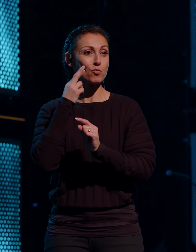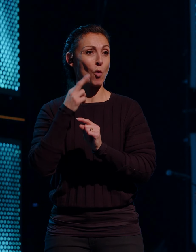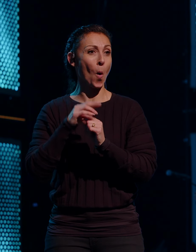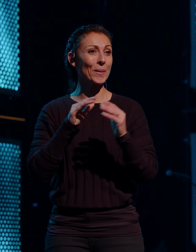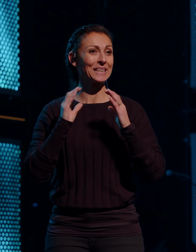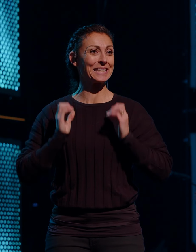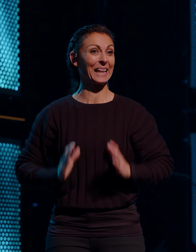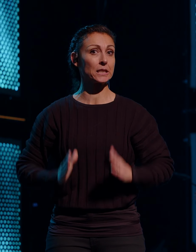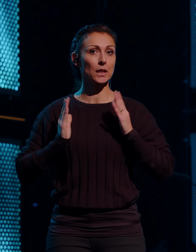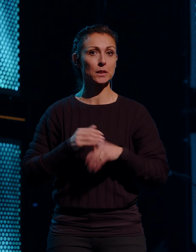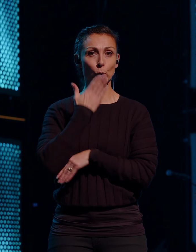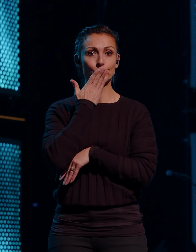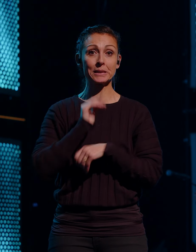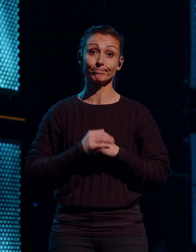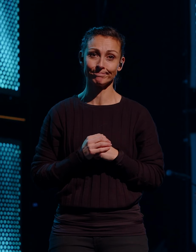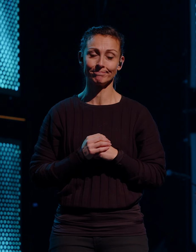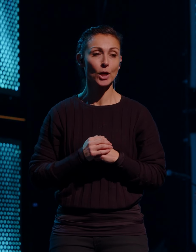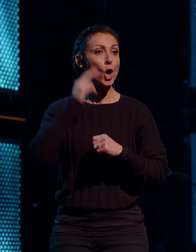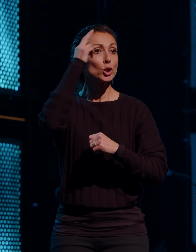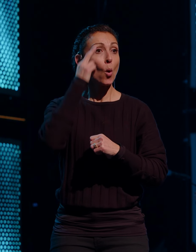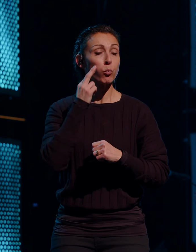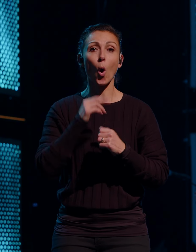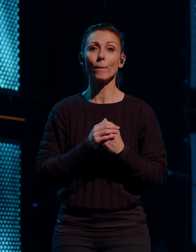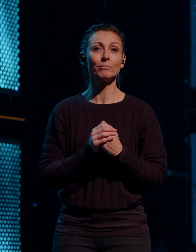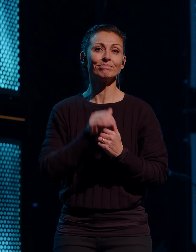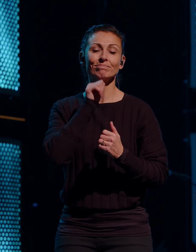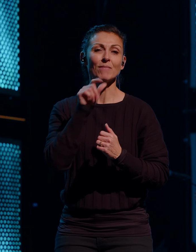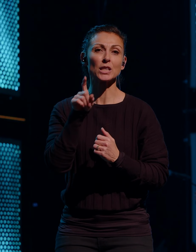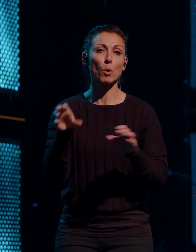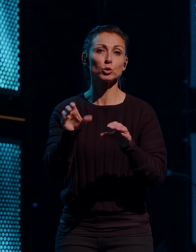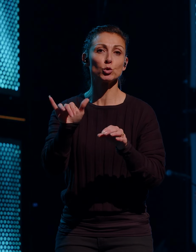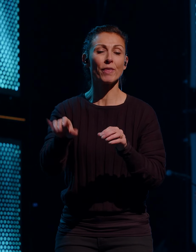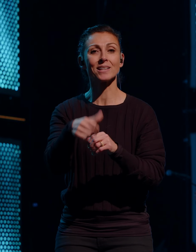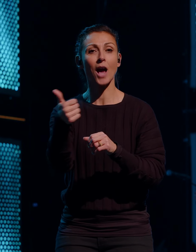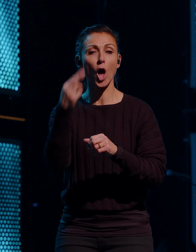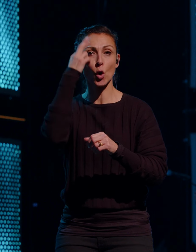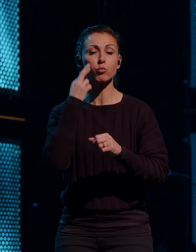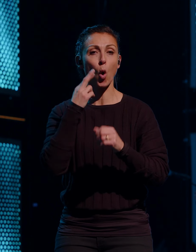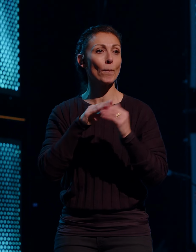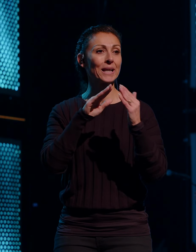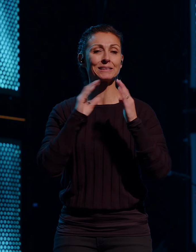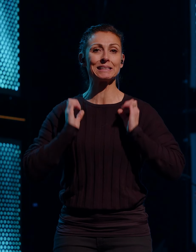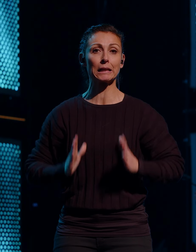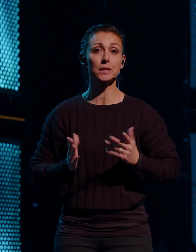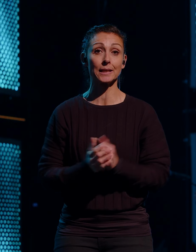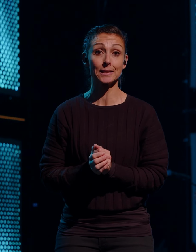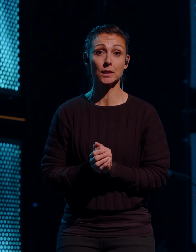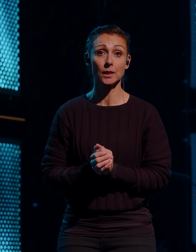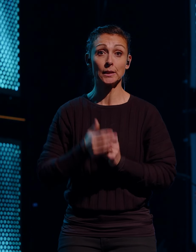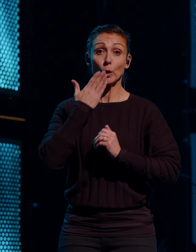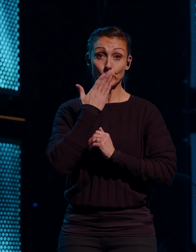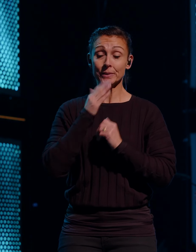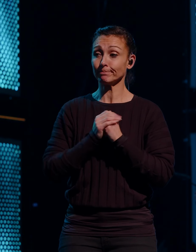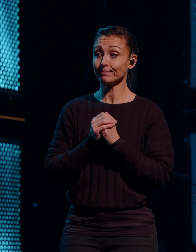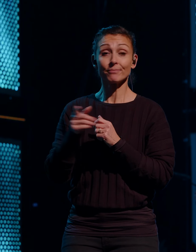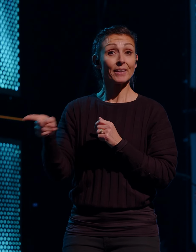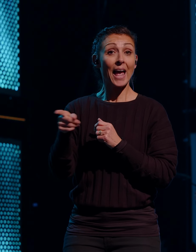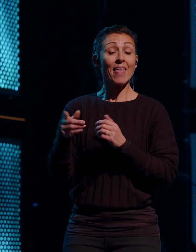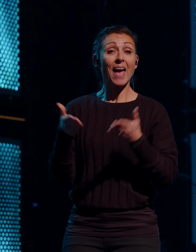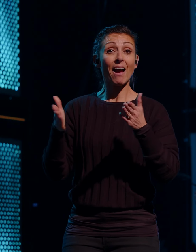and Silas's clothes in order for them to be beaten with rods, and then order them to be put in prison with their feet in